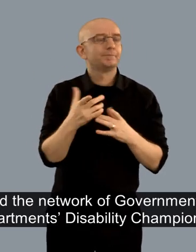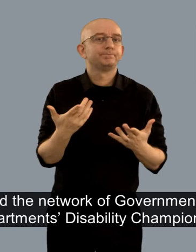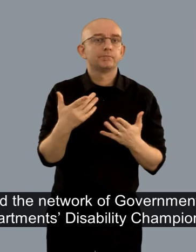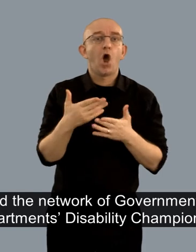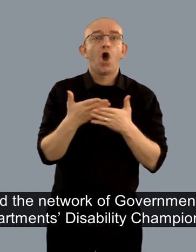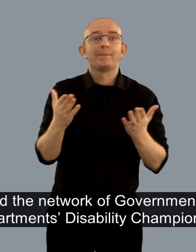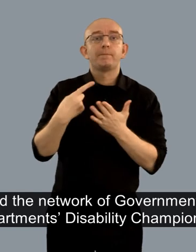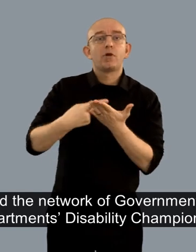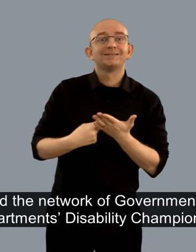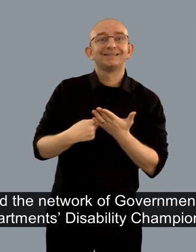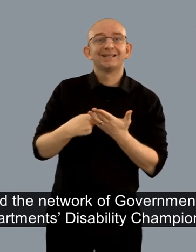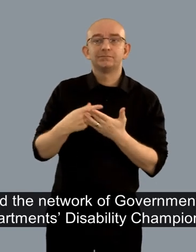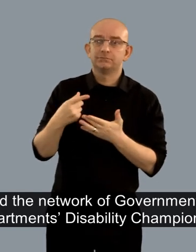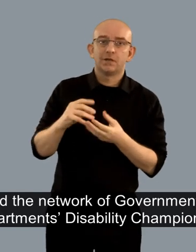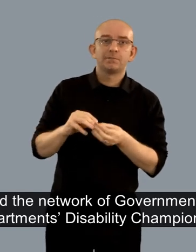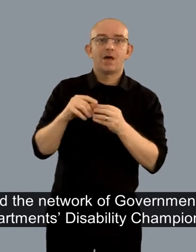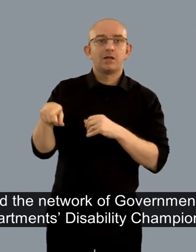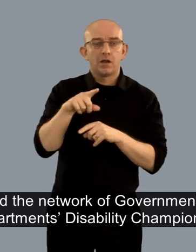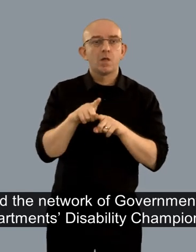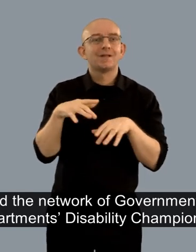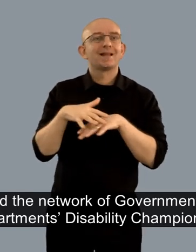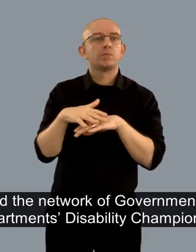the network of government departments' disability champions.